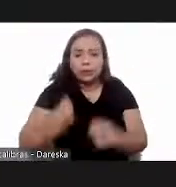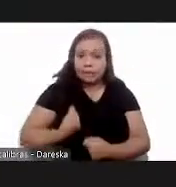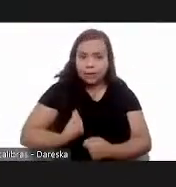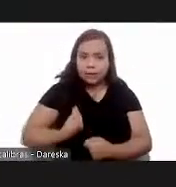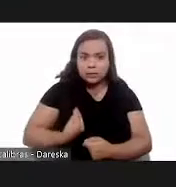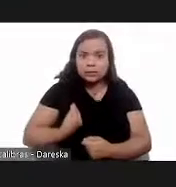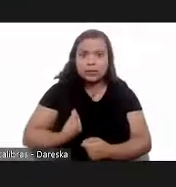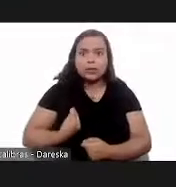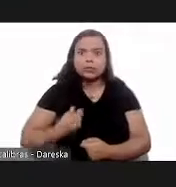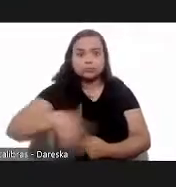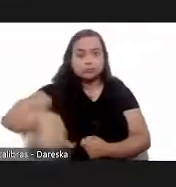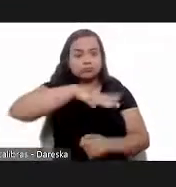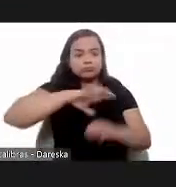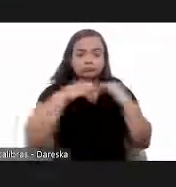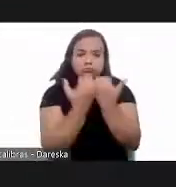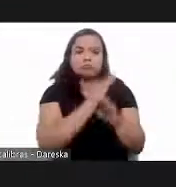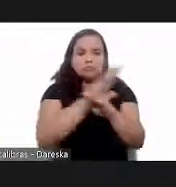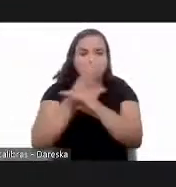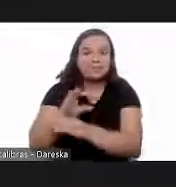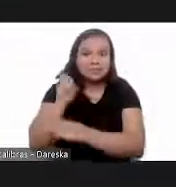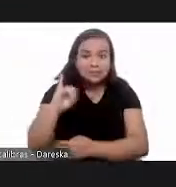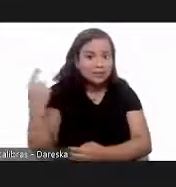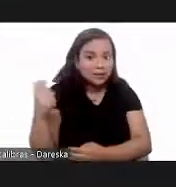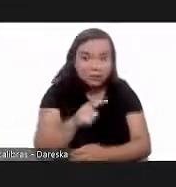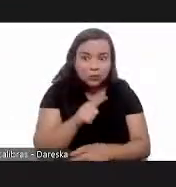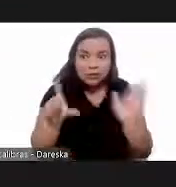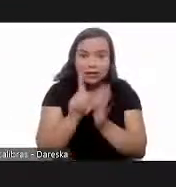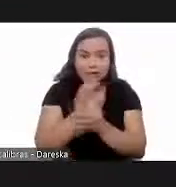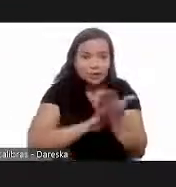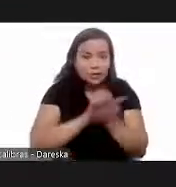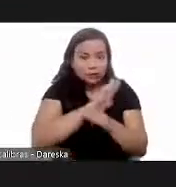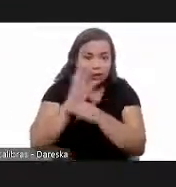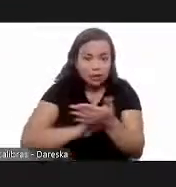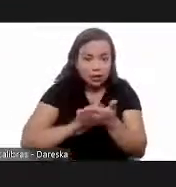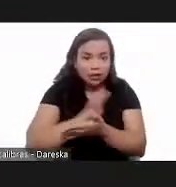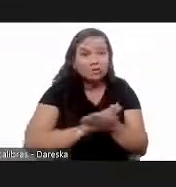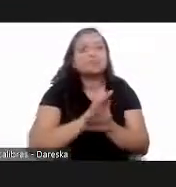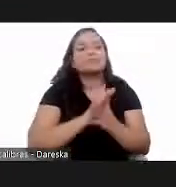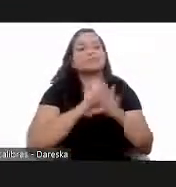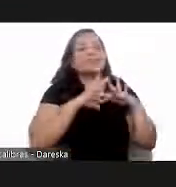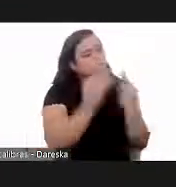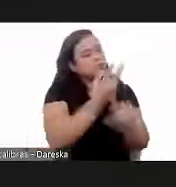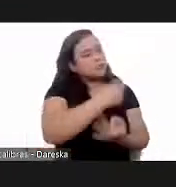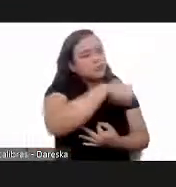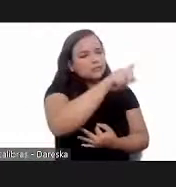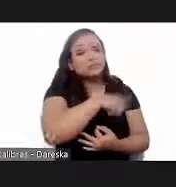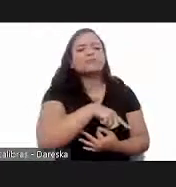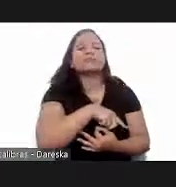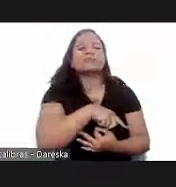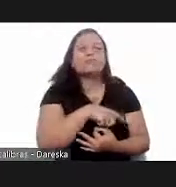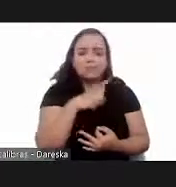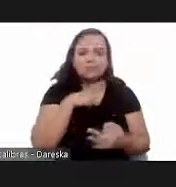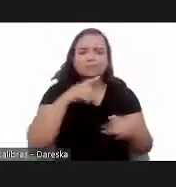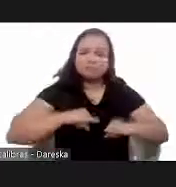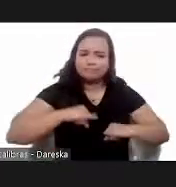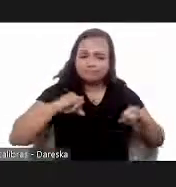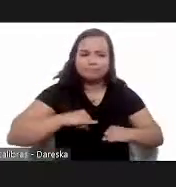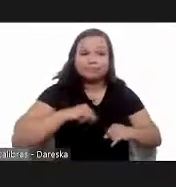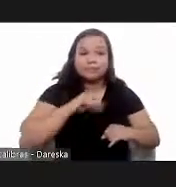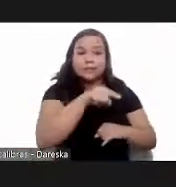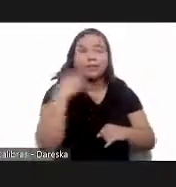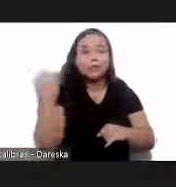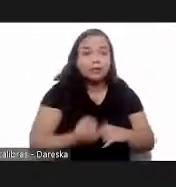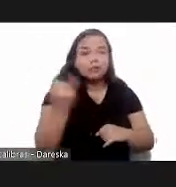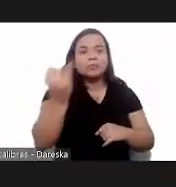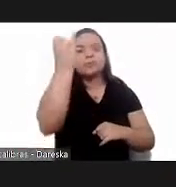ones that should be present out in the countryside and that doesn't happen the organized families raise their own voice and one of the